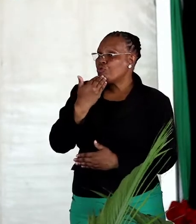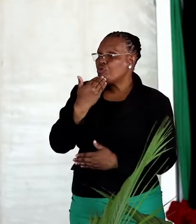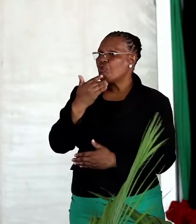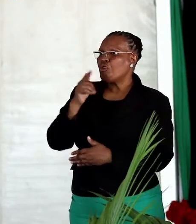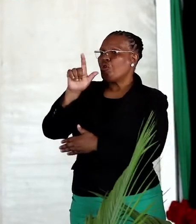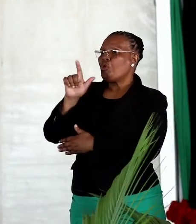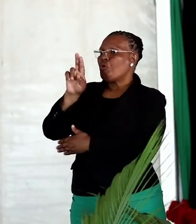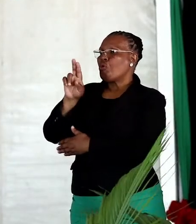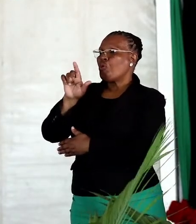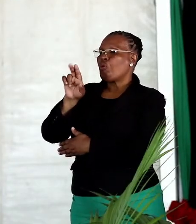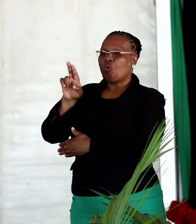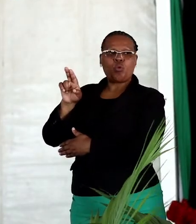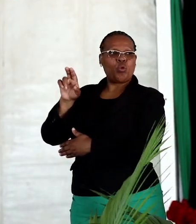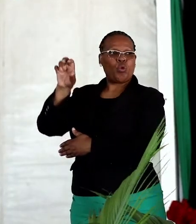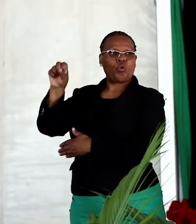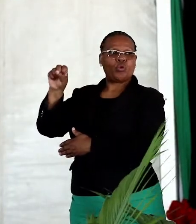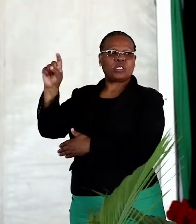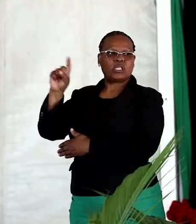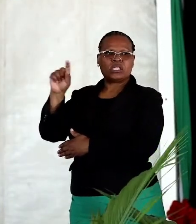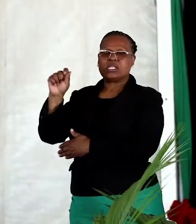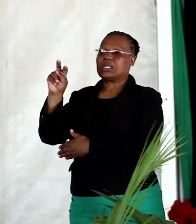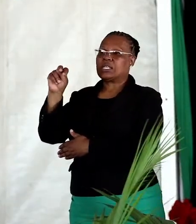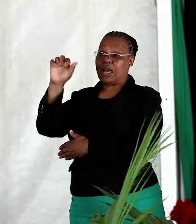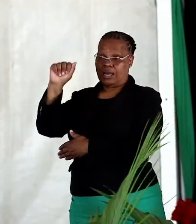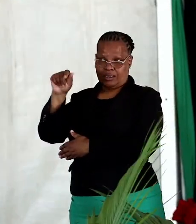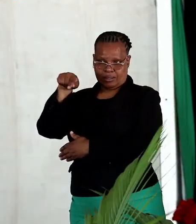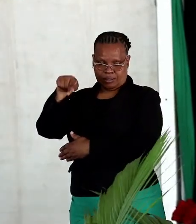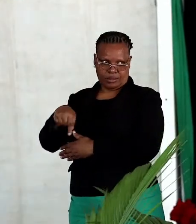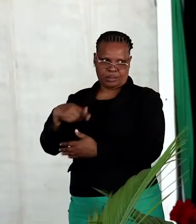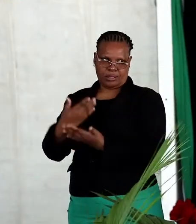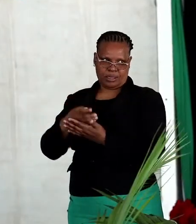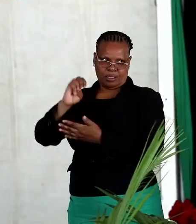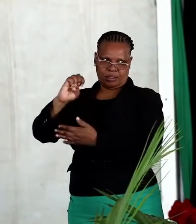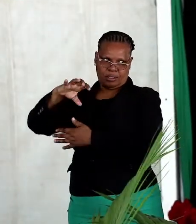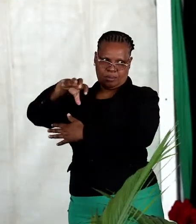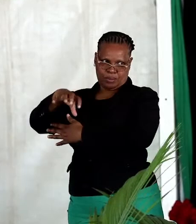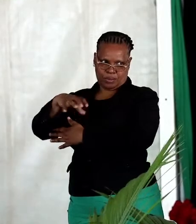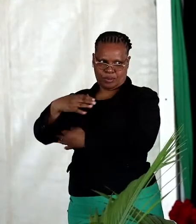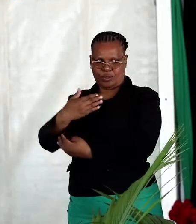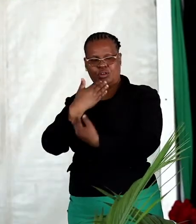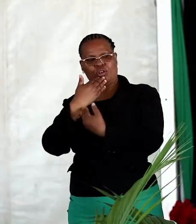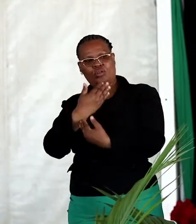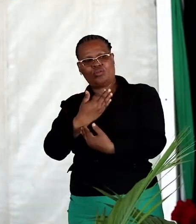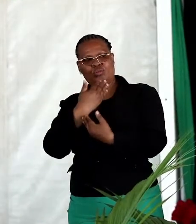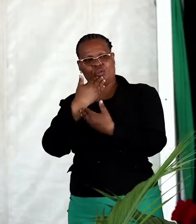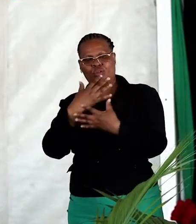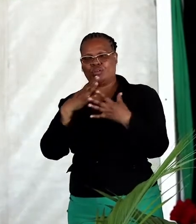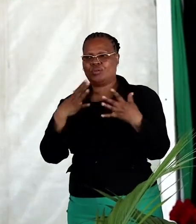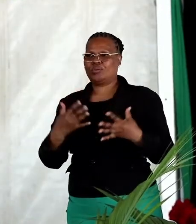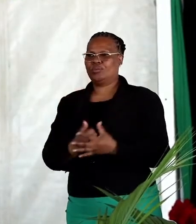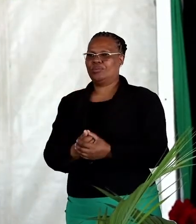uSisilulu Sizani apha kweli phondo laseMpuma Kapa. Enkosi kakhulu.